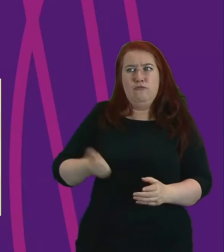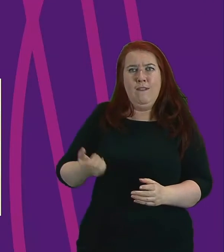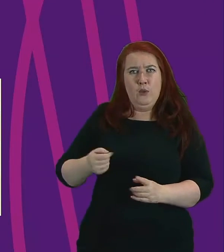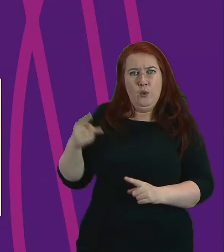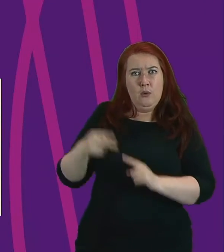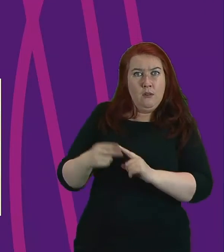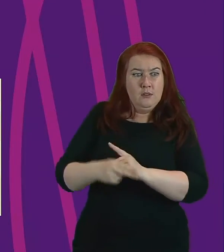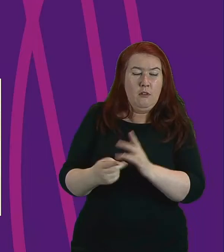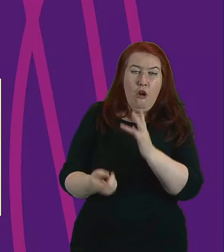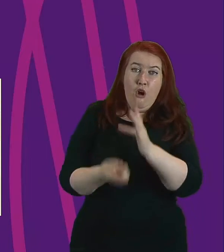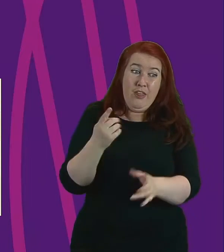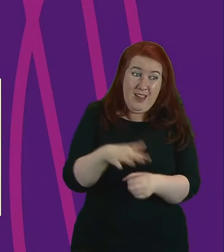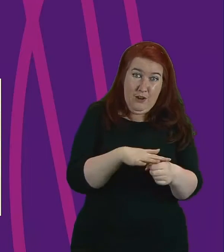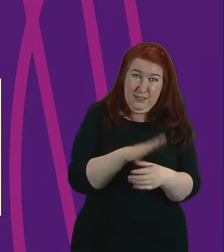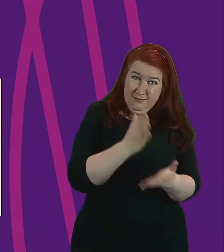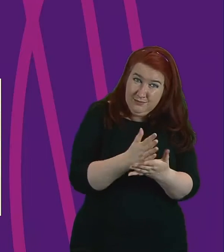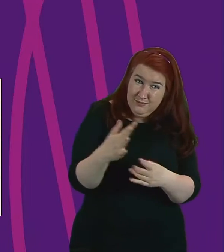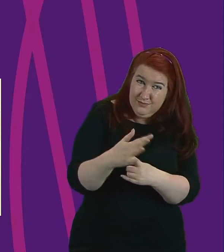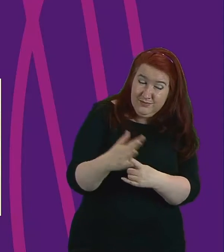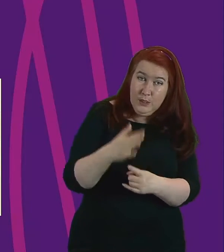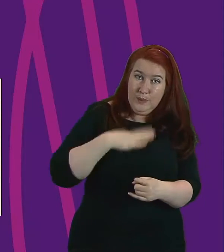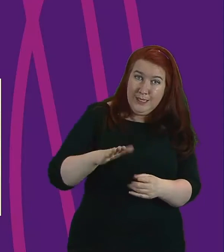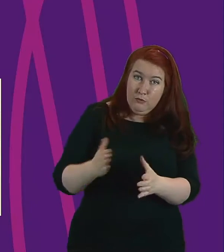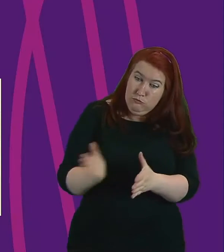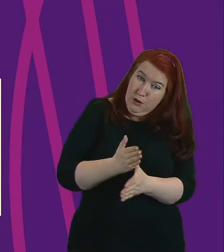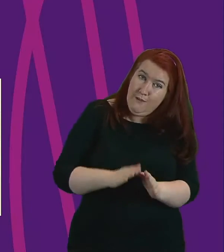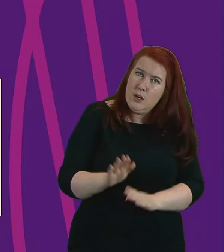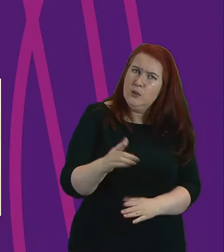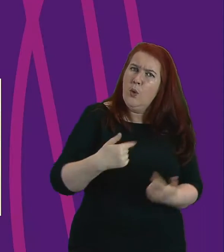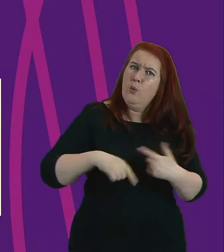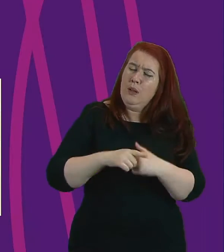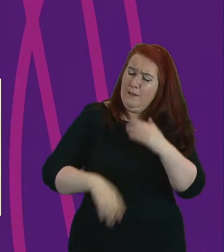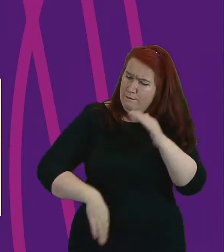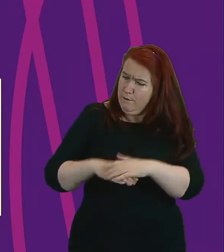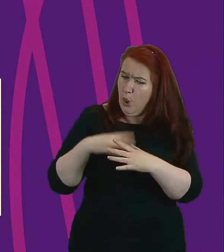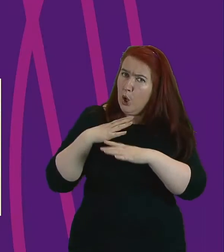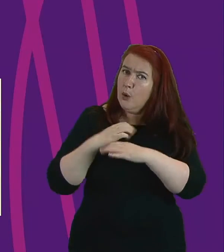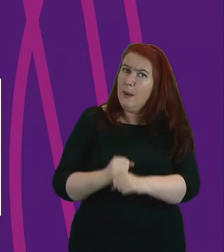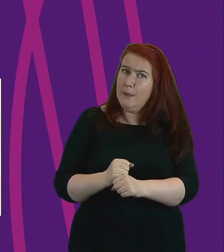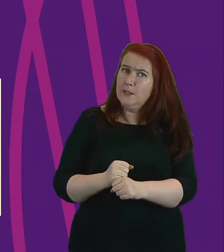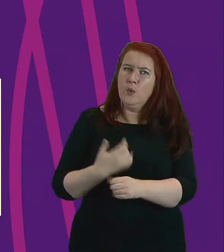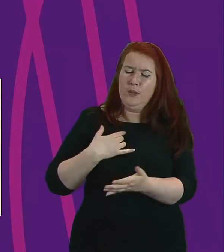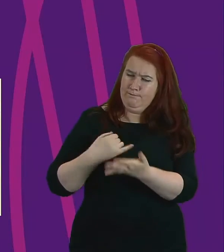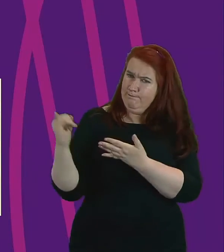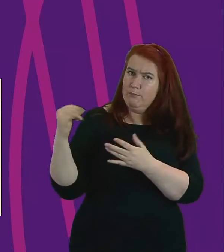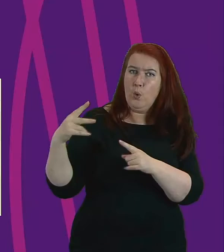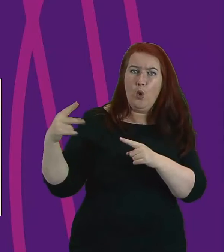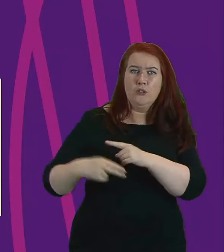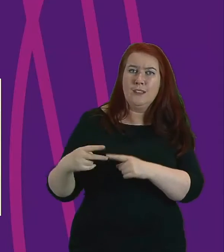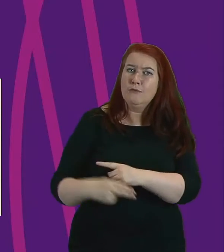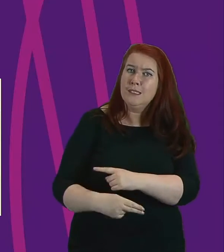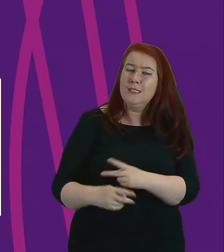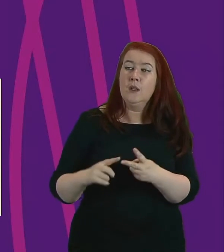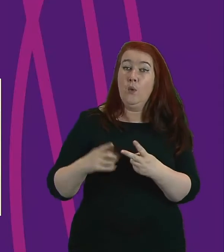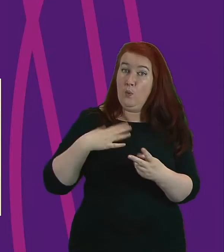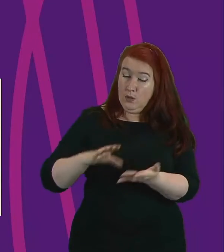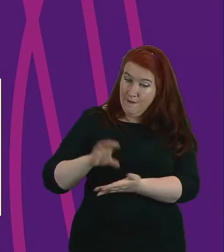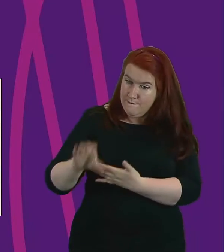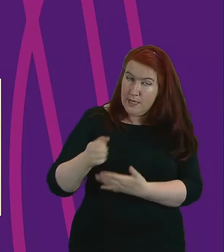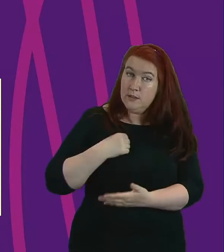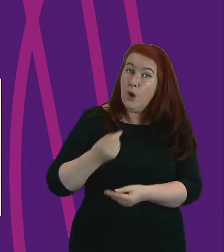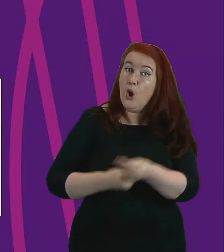that are critical to our recovery. So we are fully committed to rejecting austerity, to investing in our economy and to move